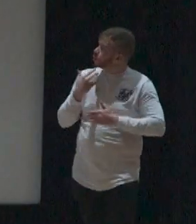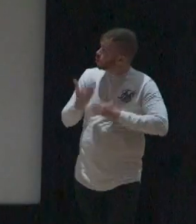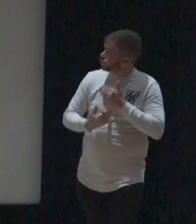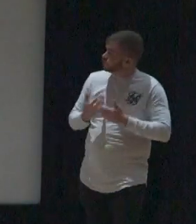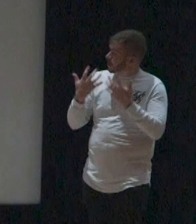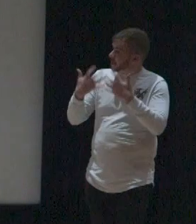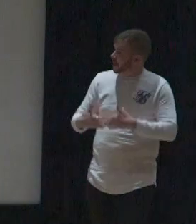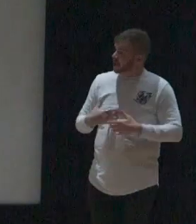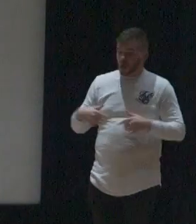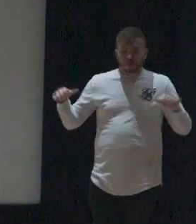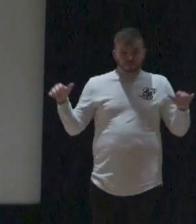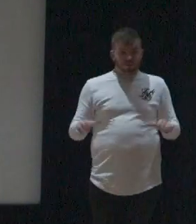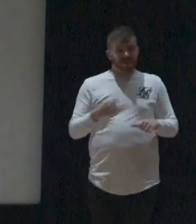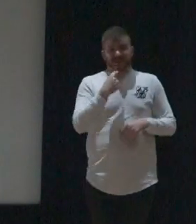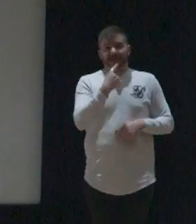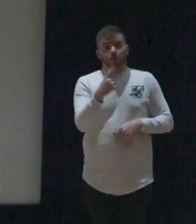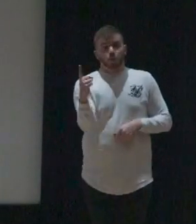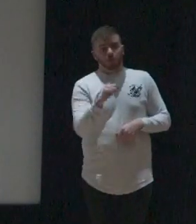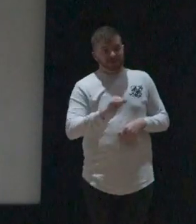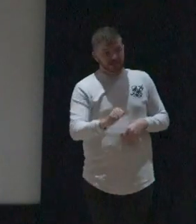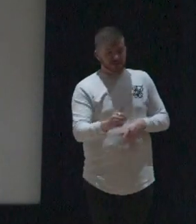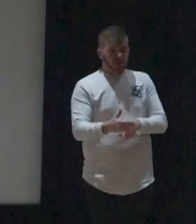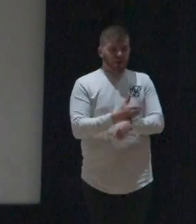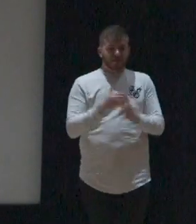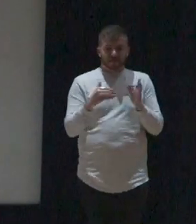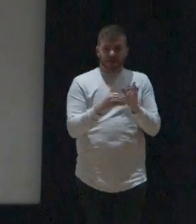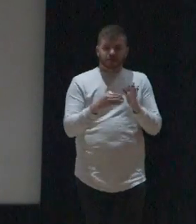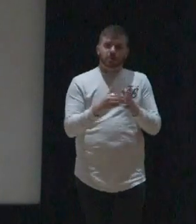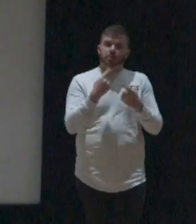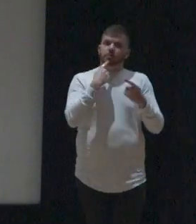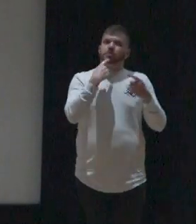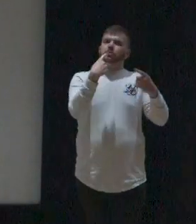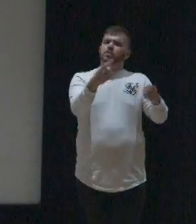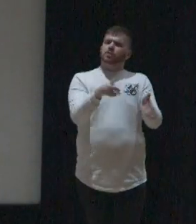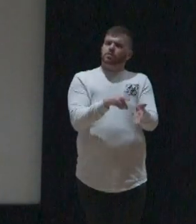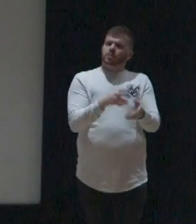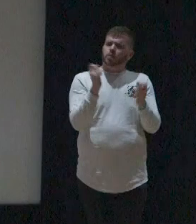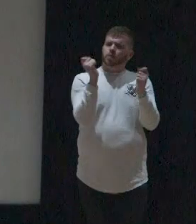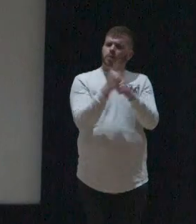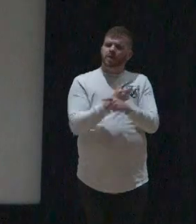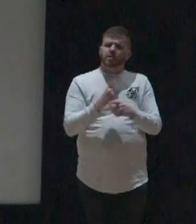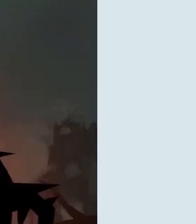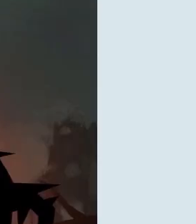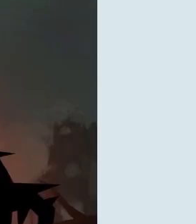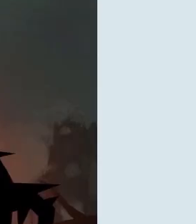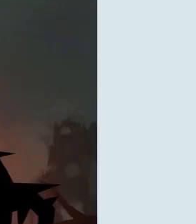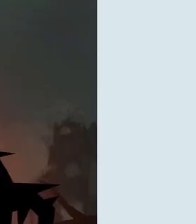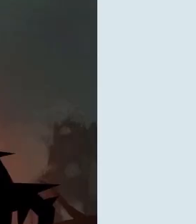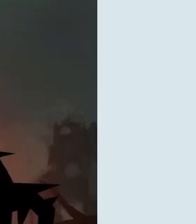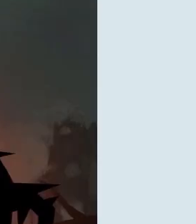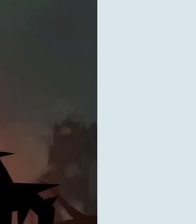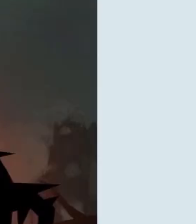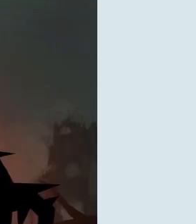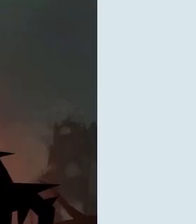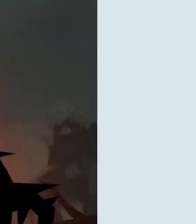briefly, I'll tell you what we're doing next. Earlier this month, we announced an unusual strategic RPG card game called Ancient Enemy. It's going to be on